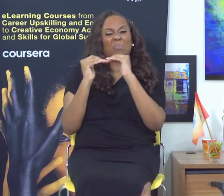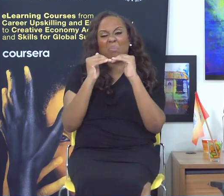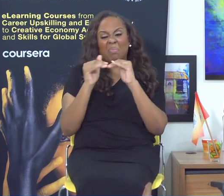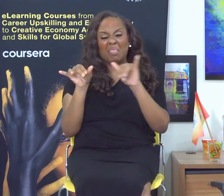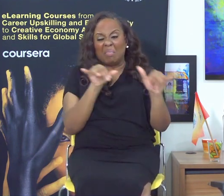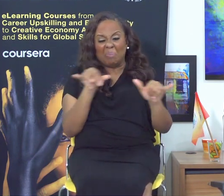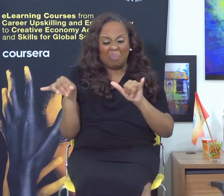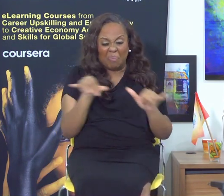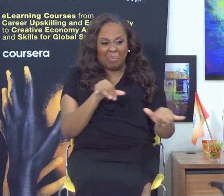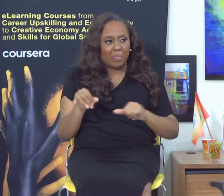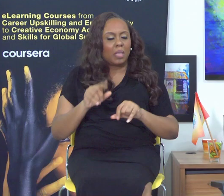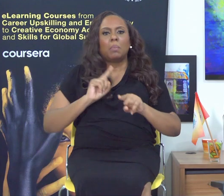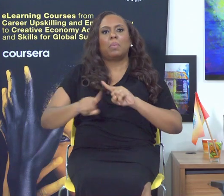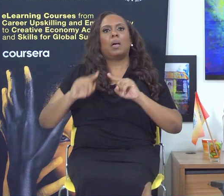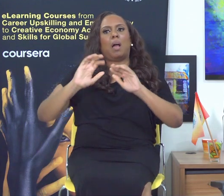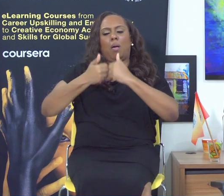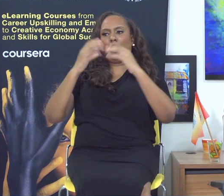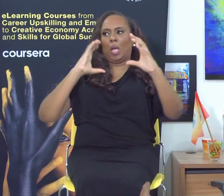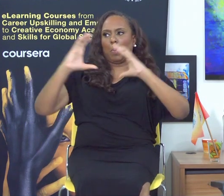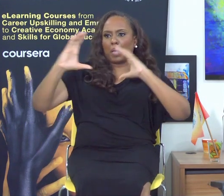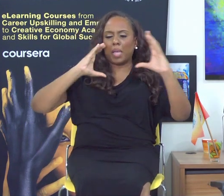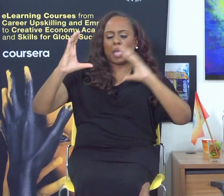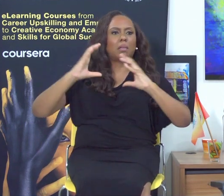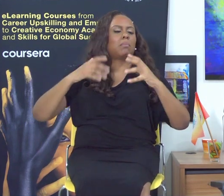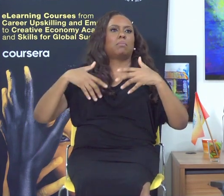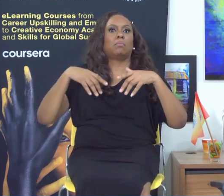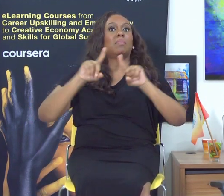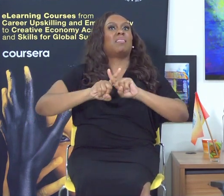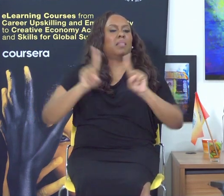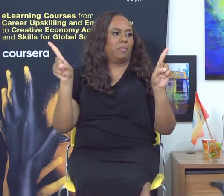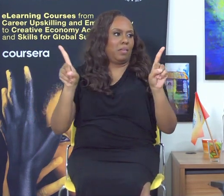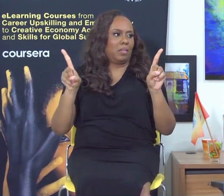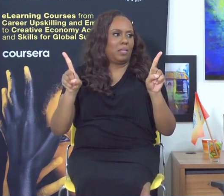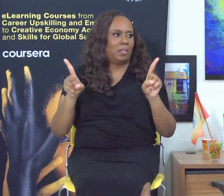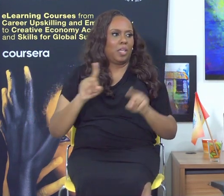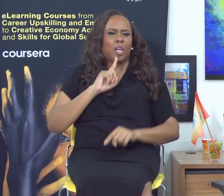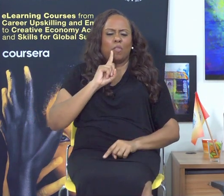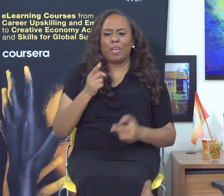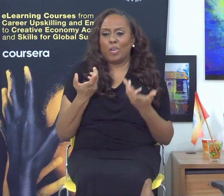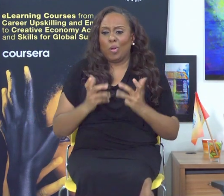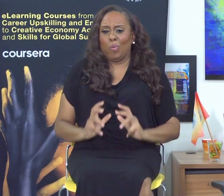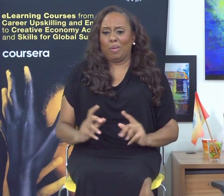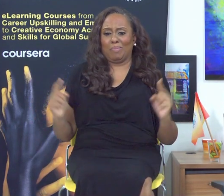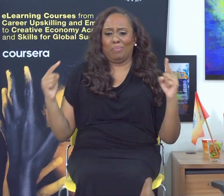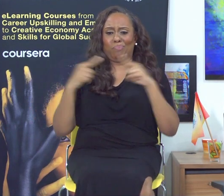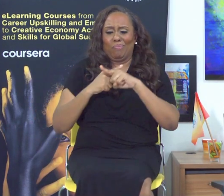terms of how we communicate with one another, it should not be that difficult.